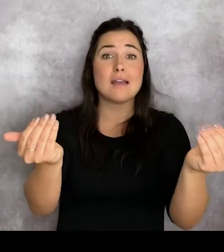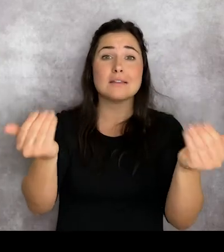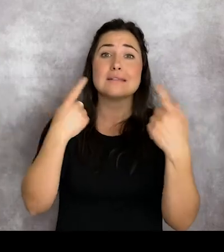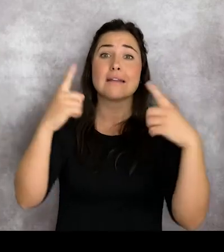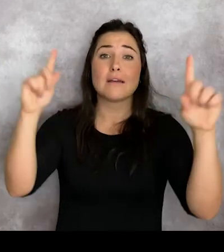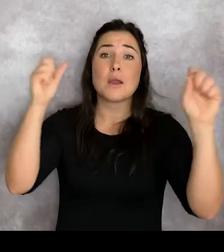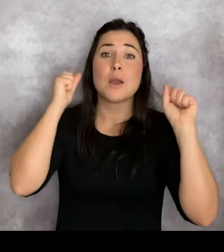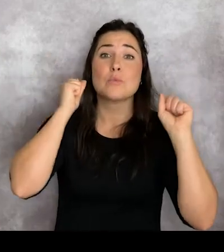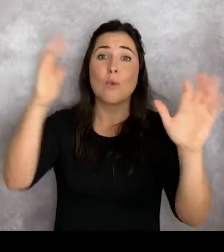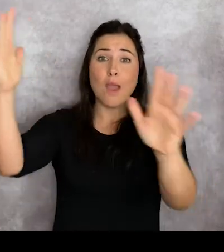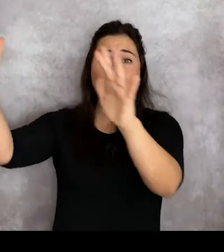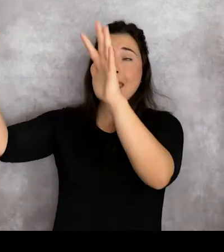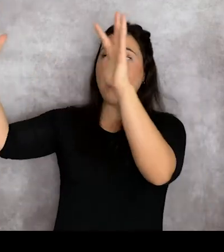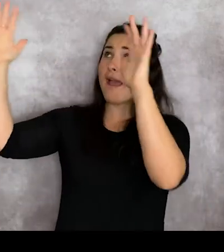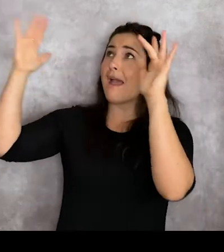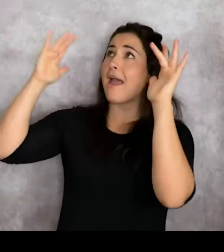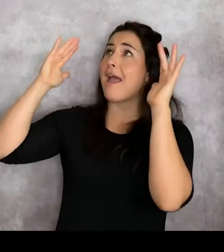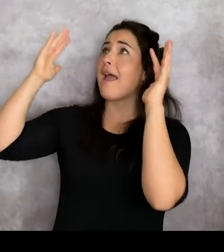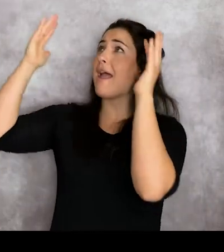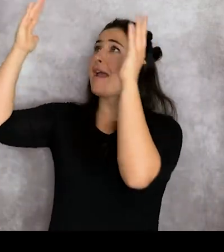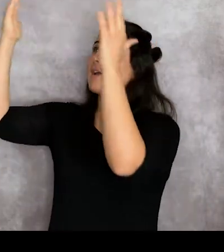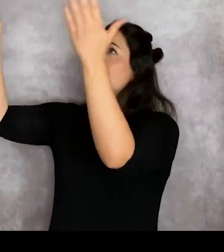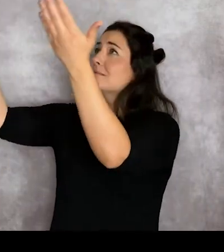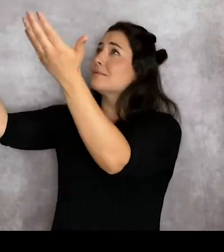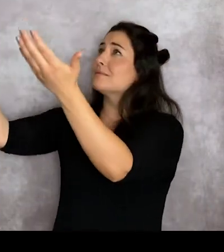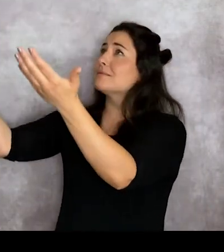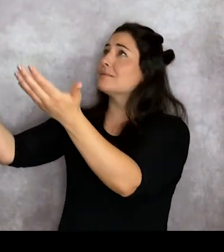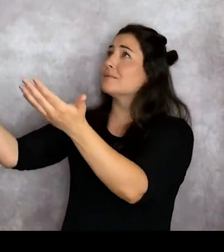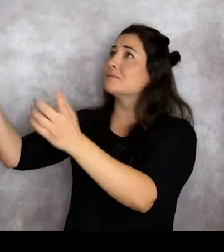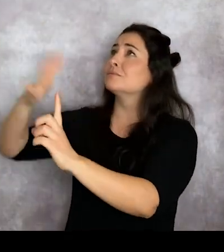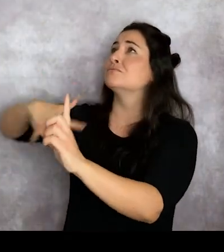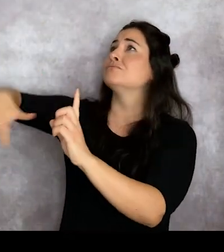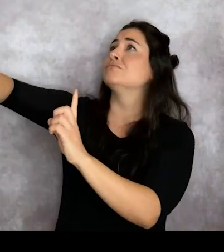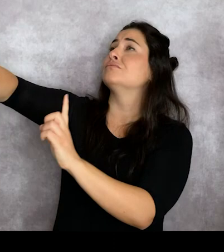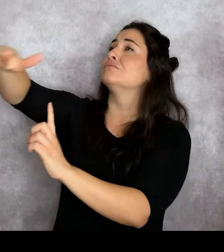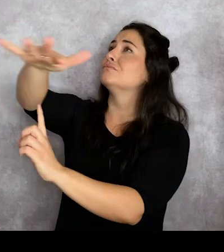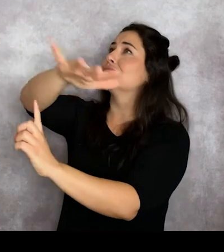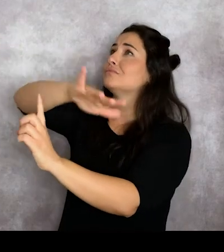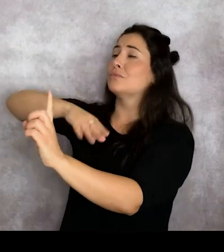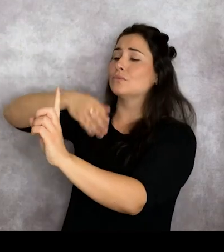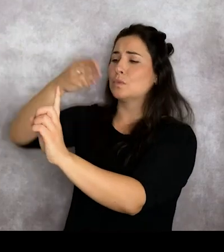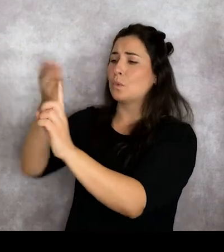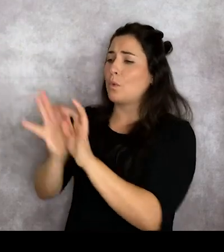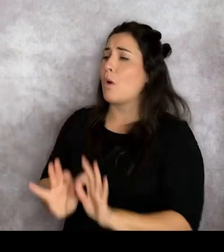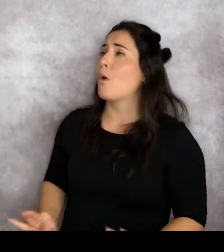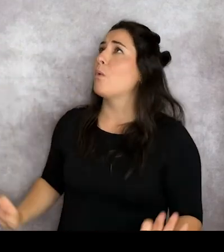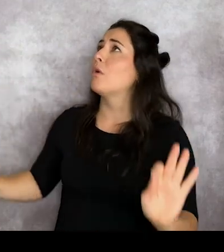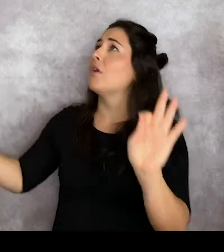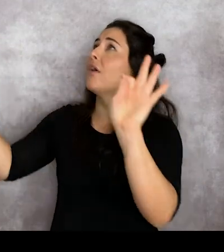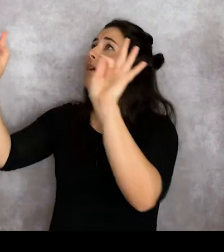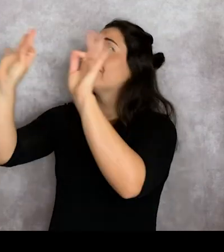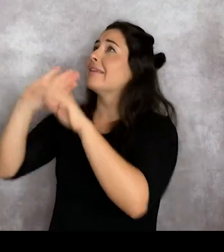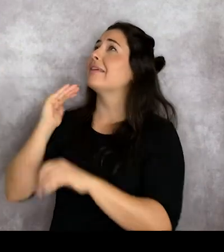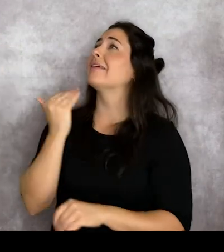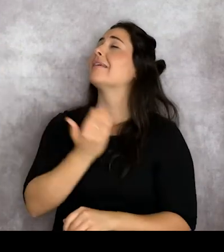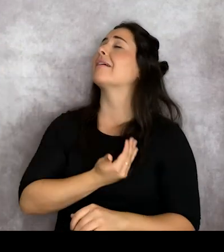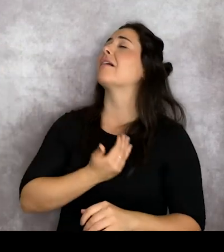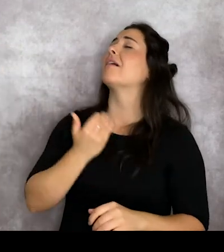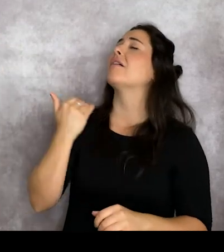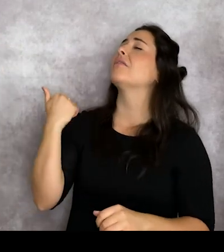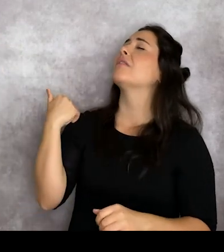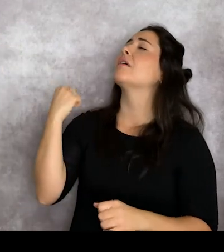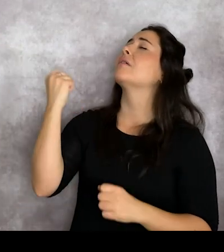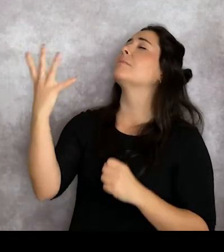Praise goes before you, all around you. You are